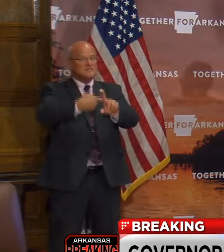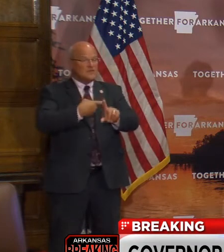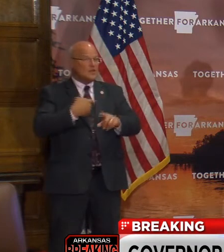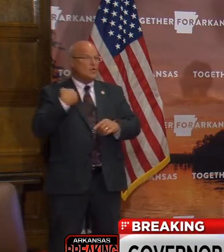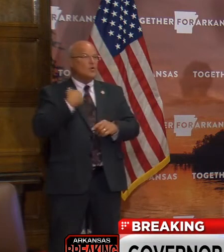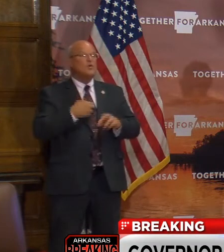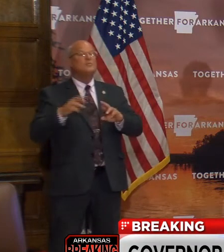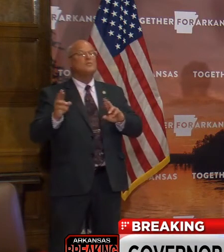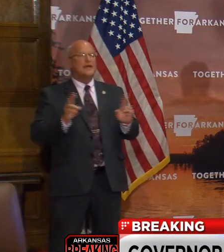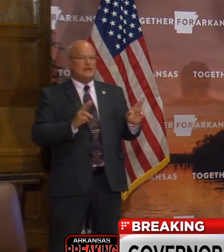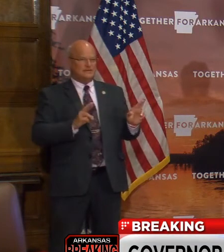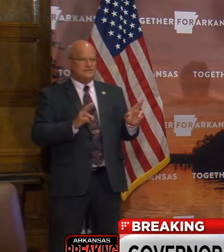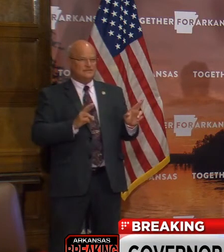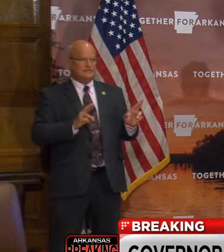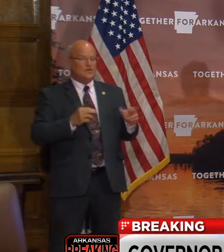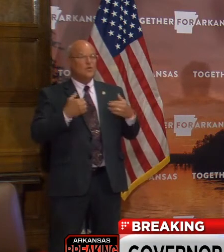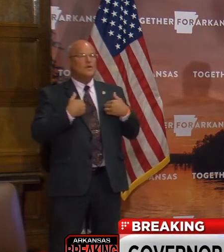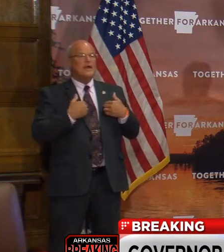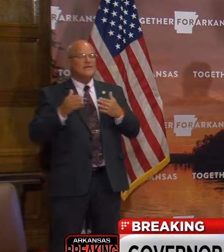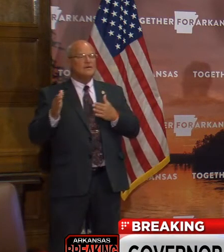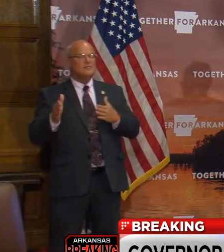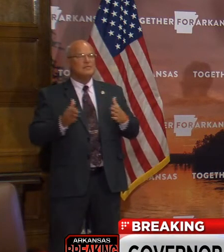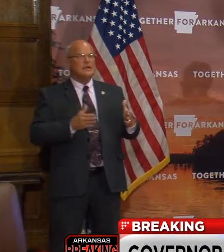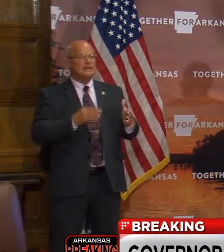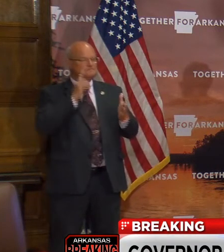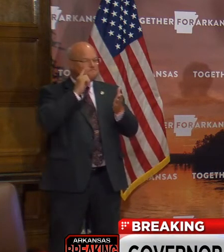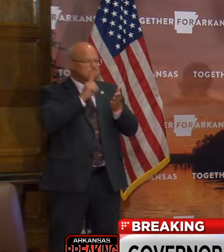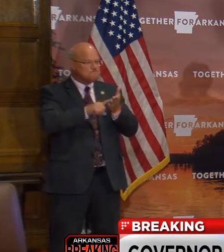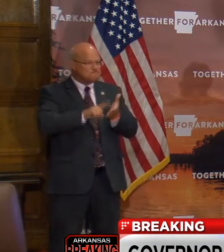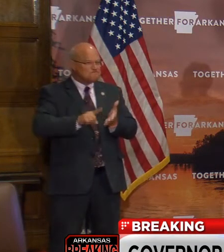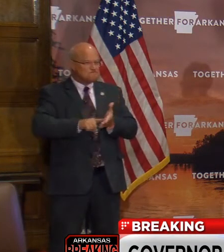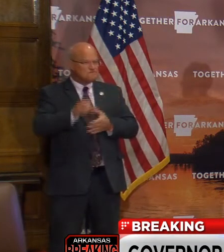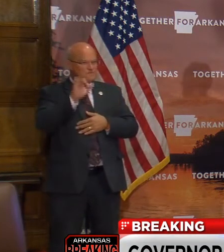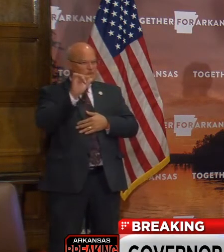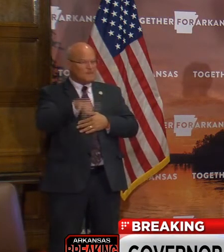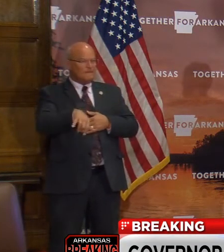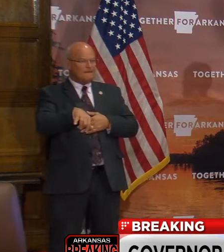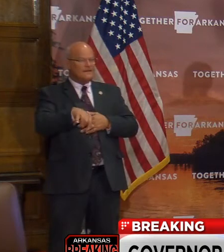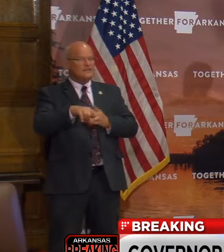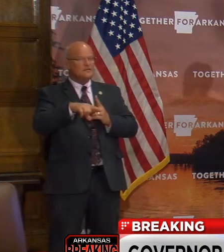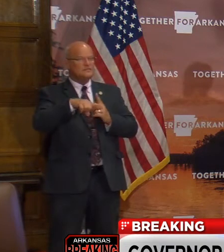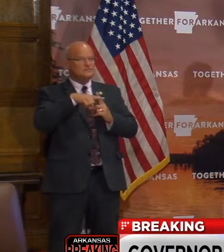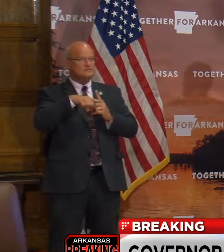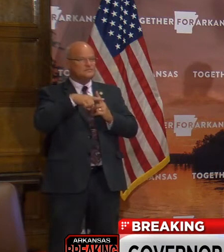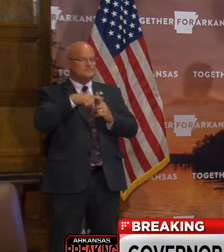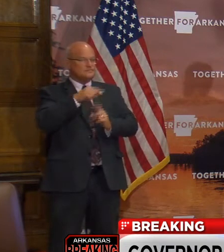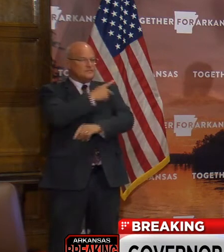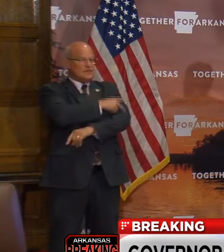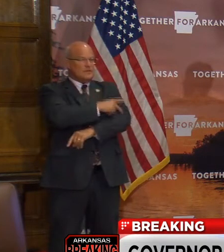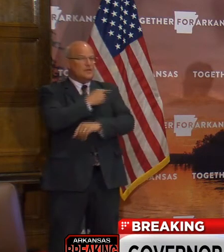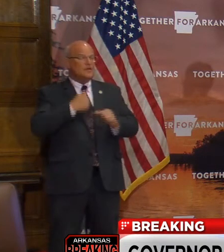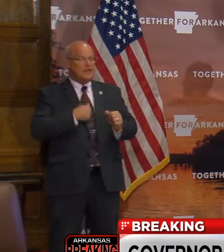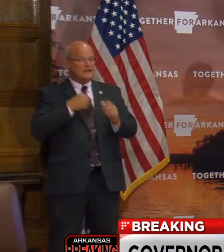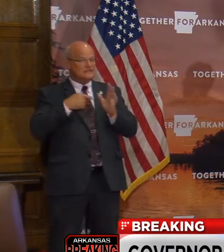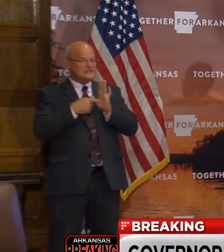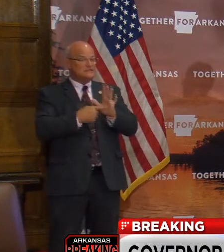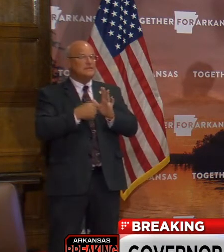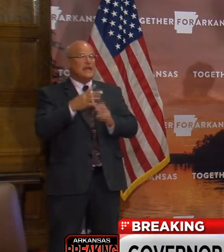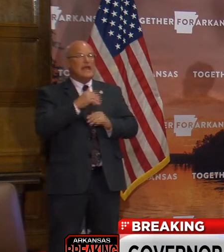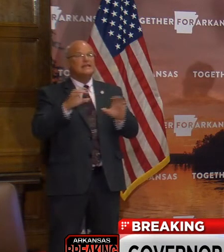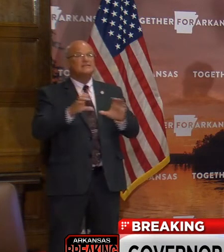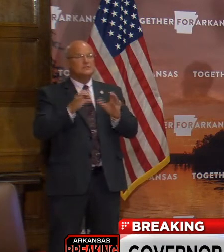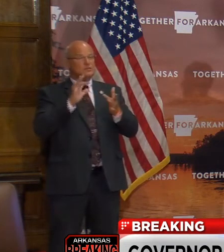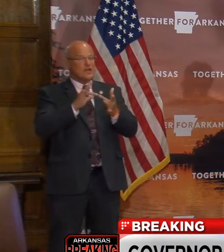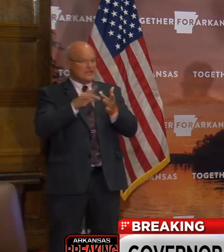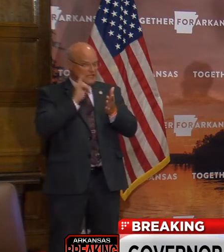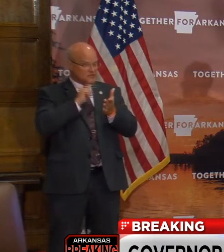are prepared for that. We have a plan to investigate those those patients that could have symptoms and to do